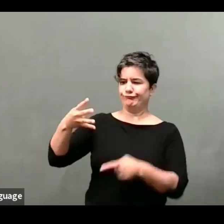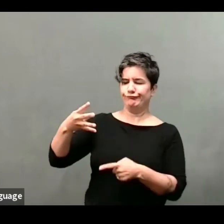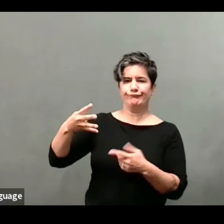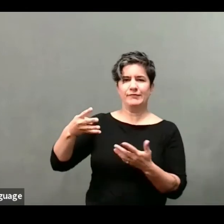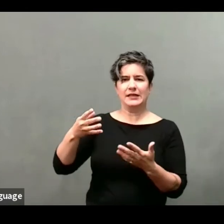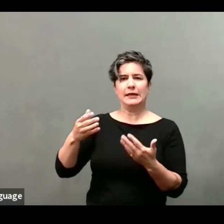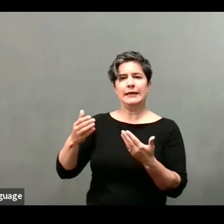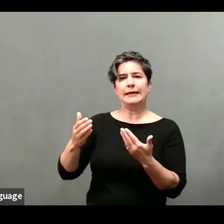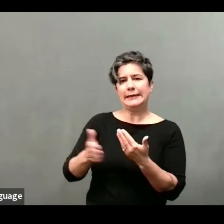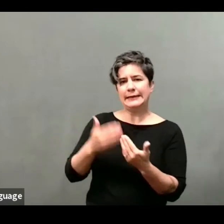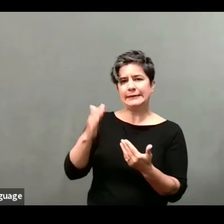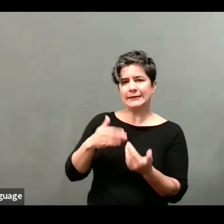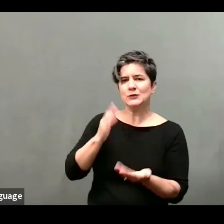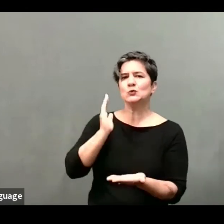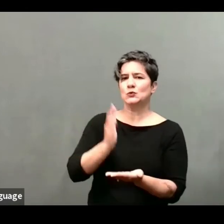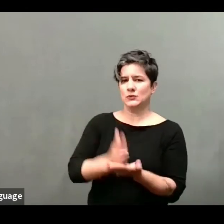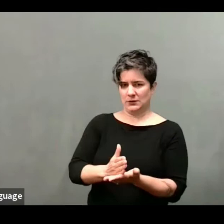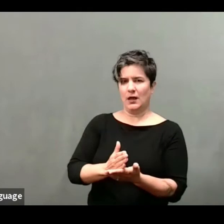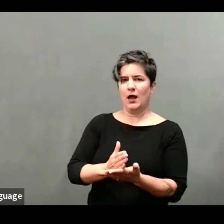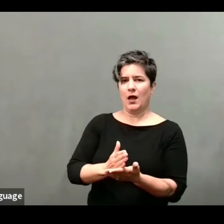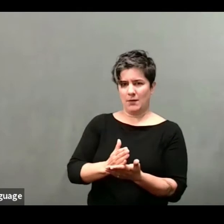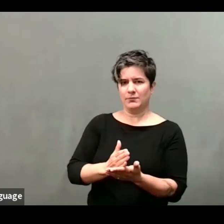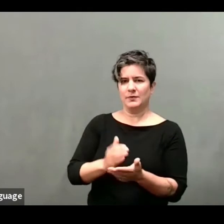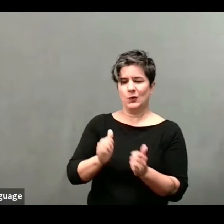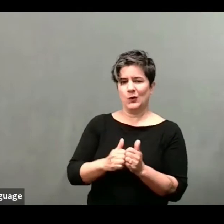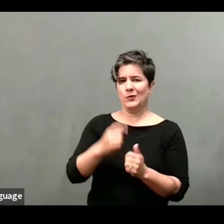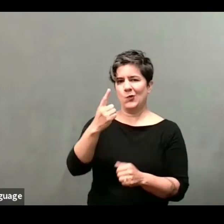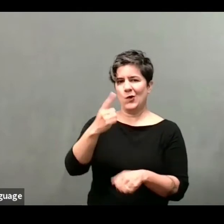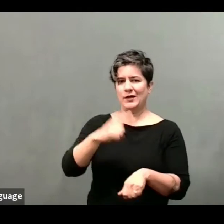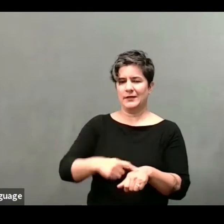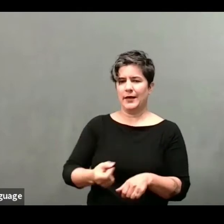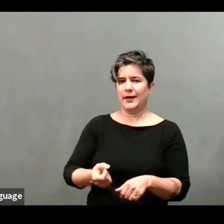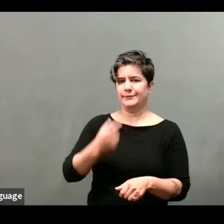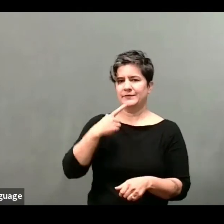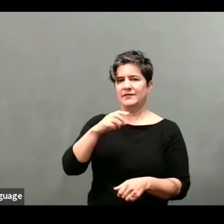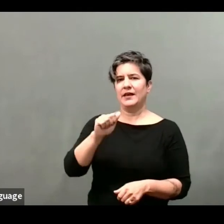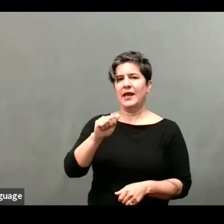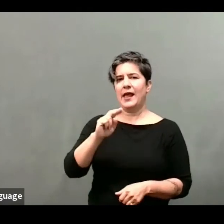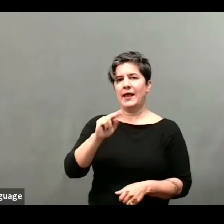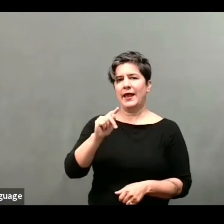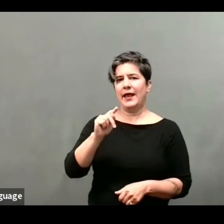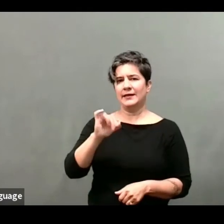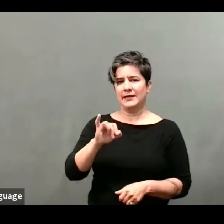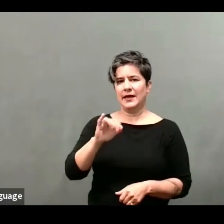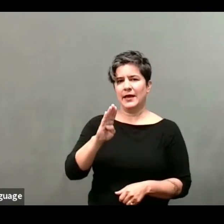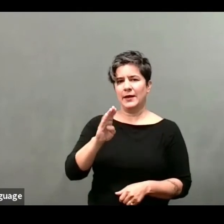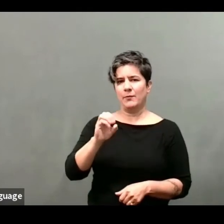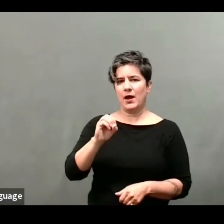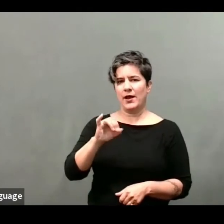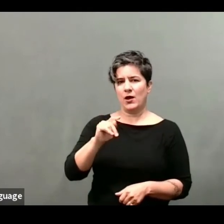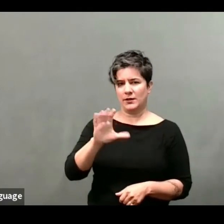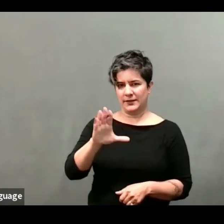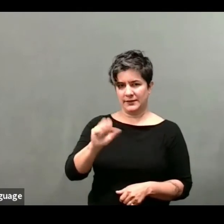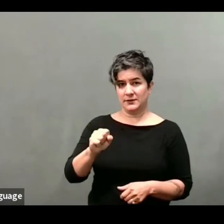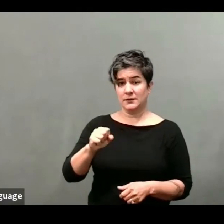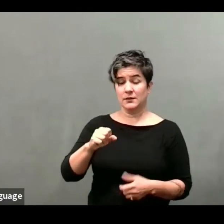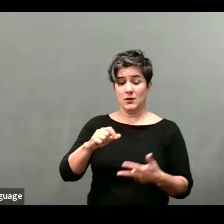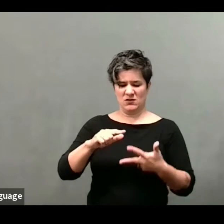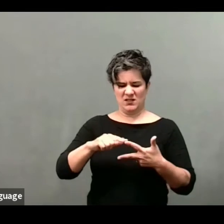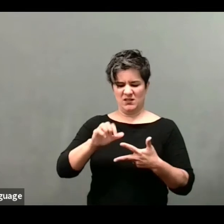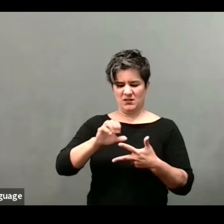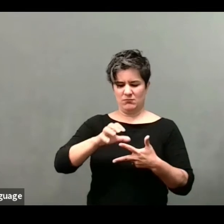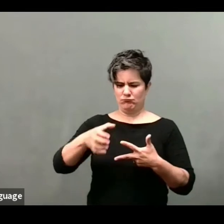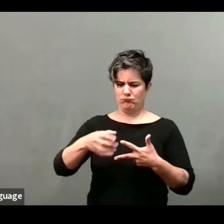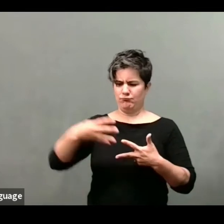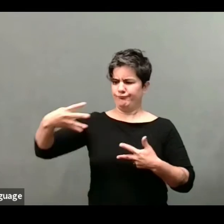fairly easy to stop with a one-time dose of antibiotics. And to cover those 4 different ones, it typically ends up